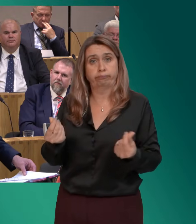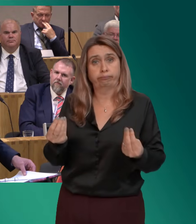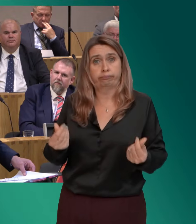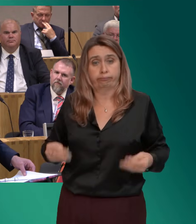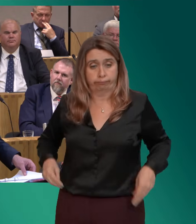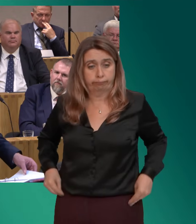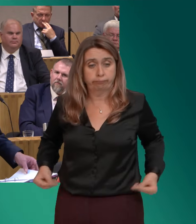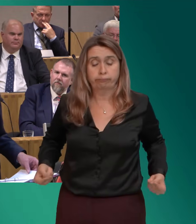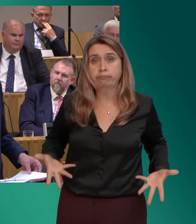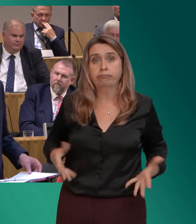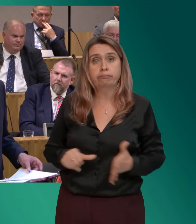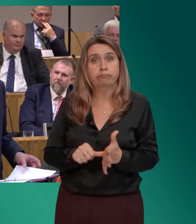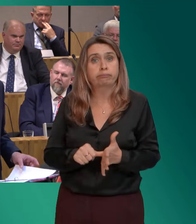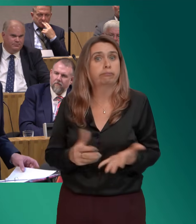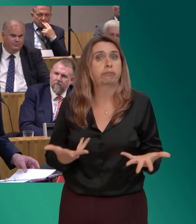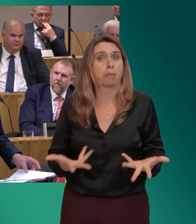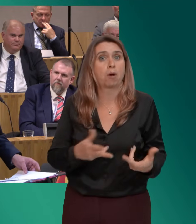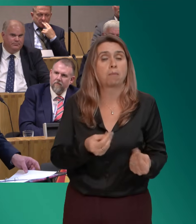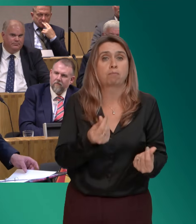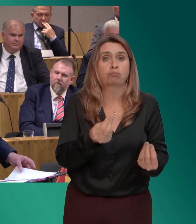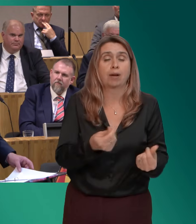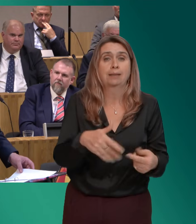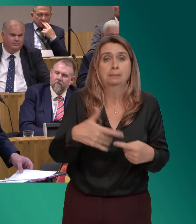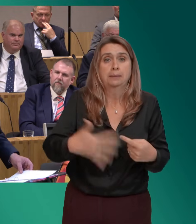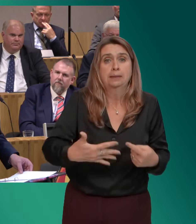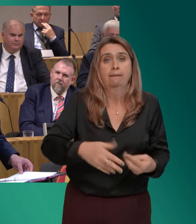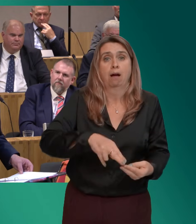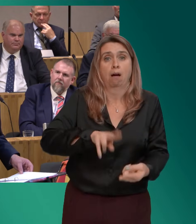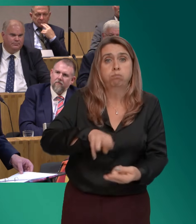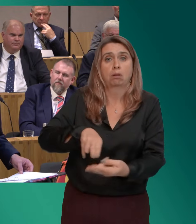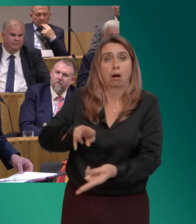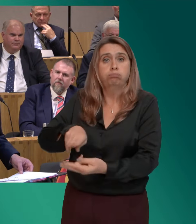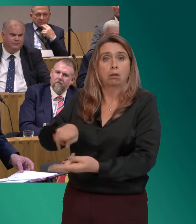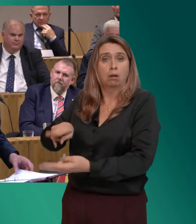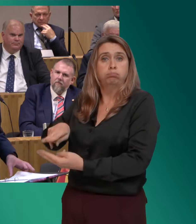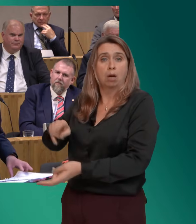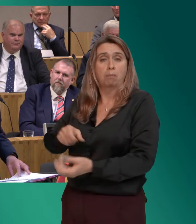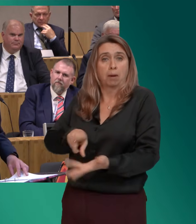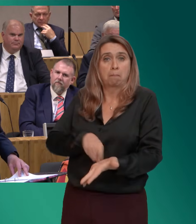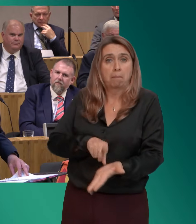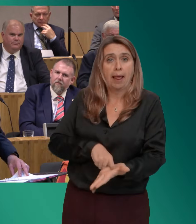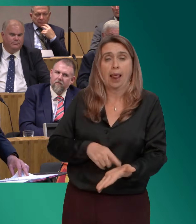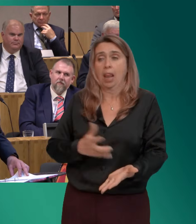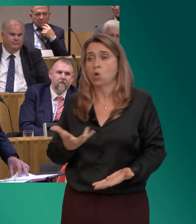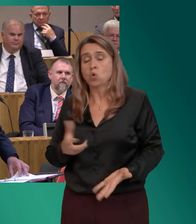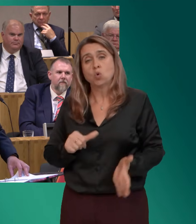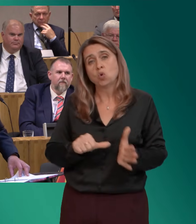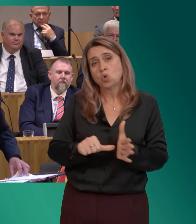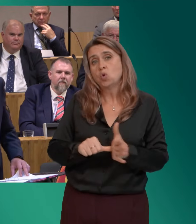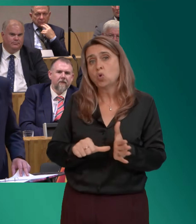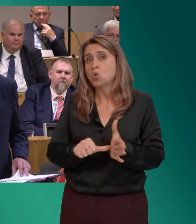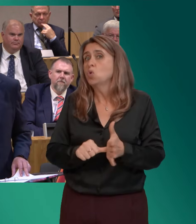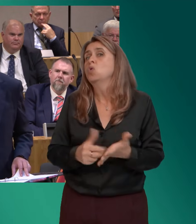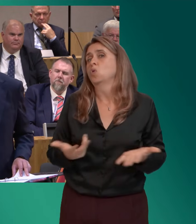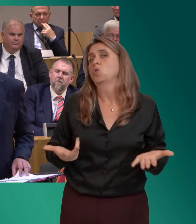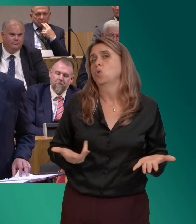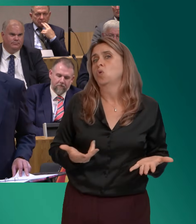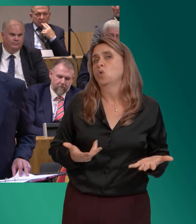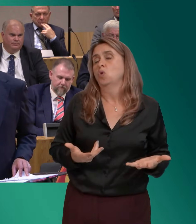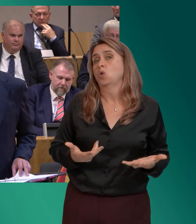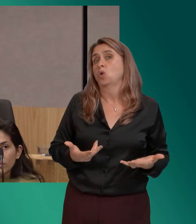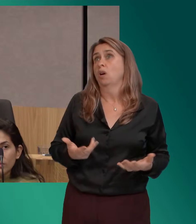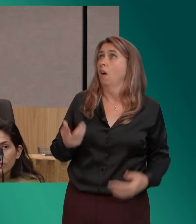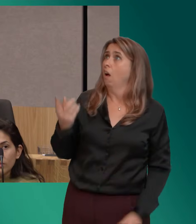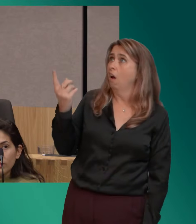comes to the challenges of cost of living. And when you look at higher bills, it is particularly difficult to stomach in